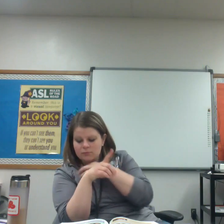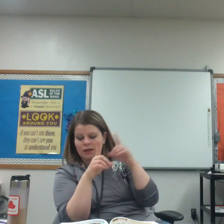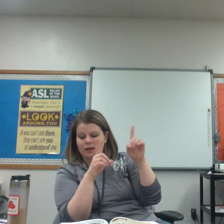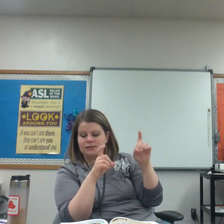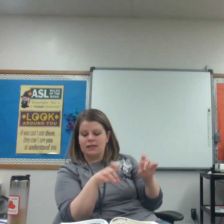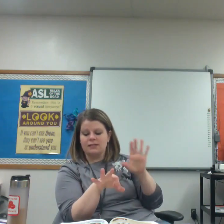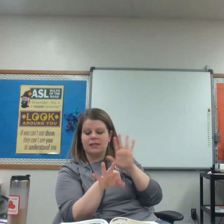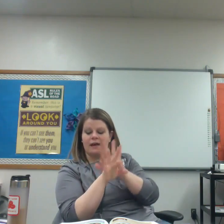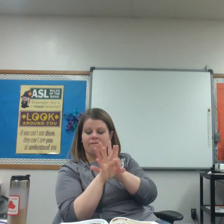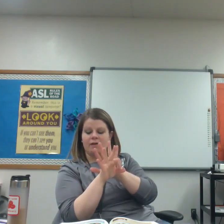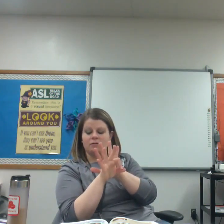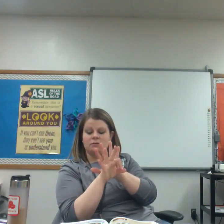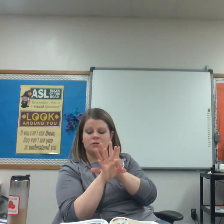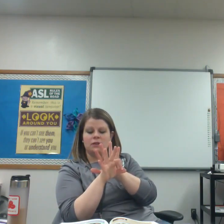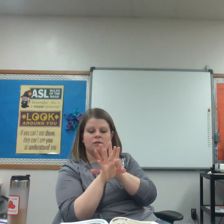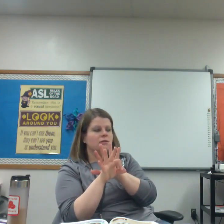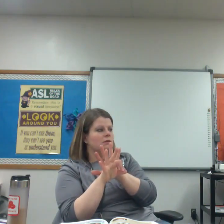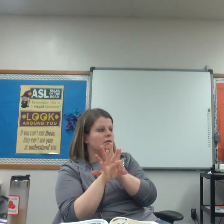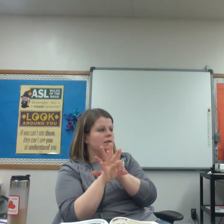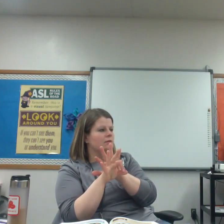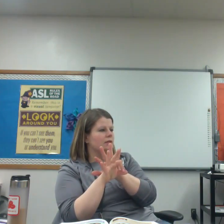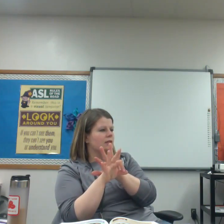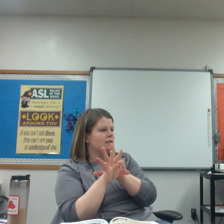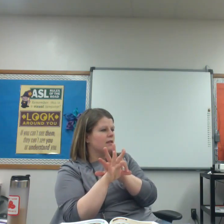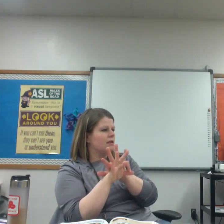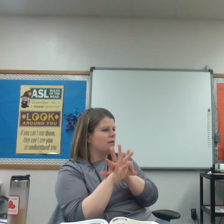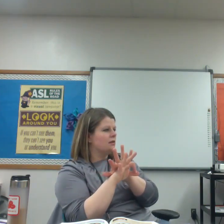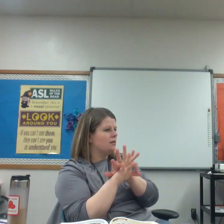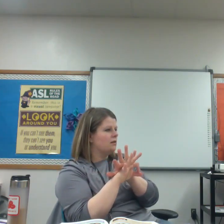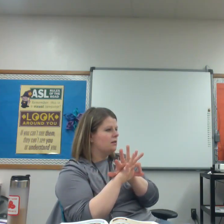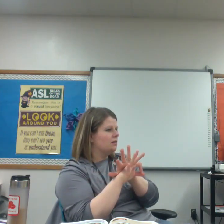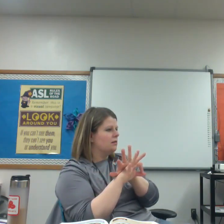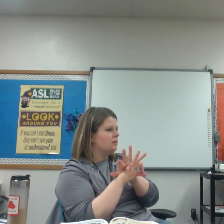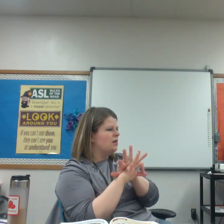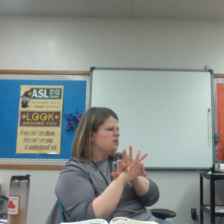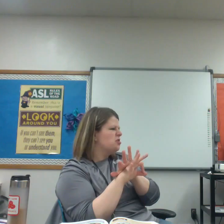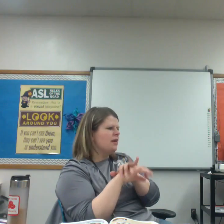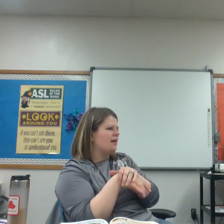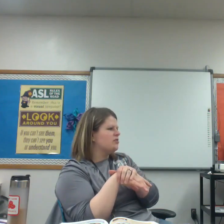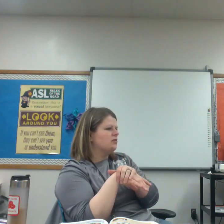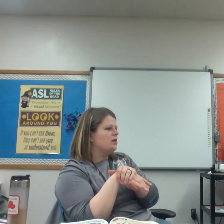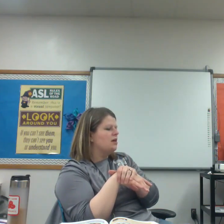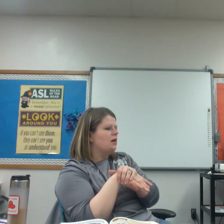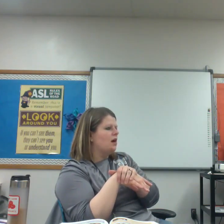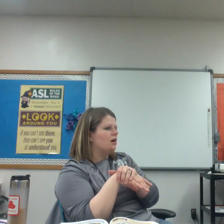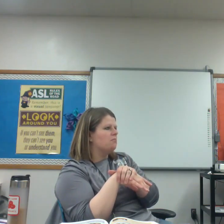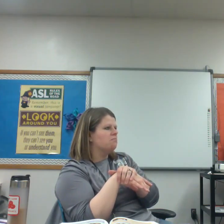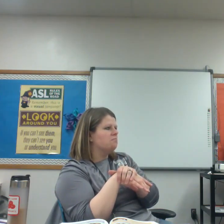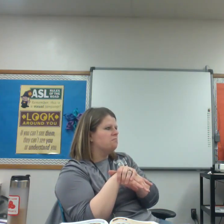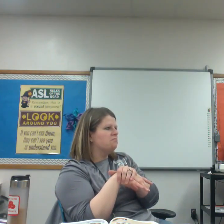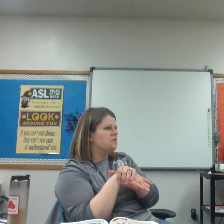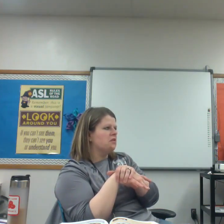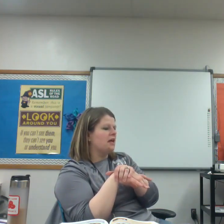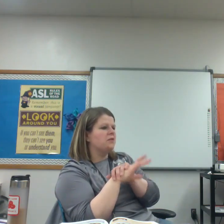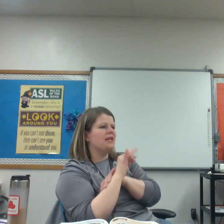I got test F. That's what it's kind of So you saying. don't always have to do grade after. You don't have to. You don't have to. Like, because